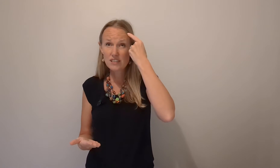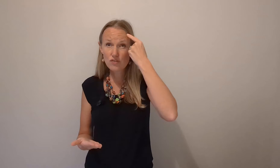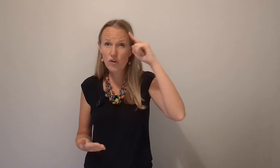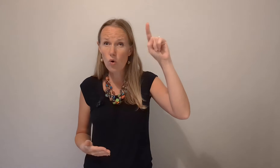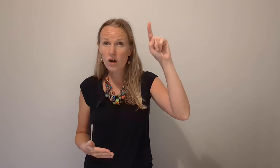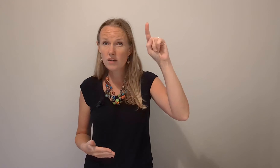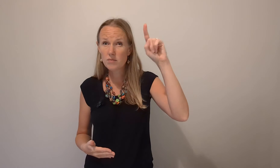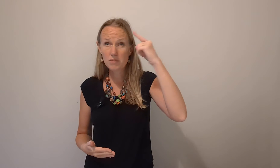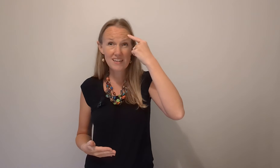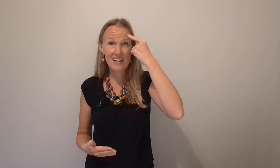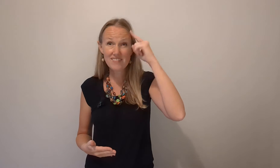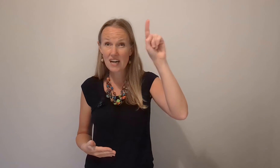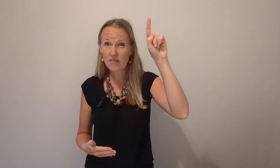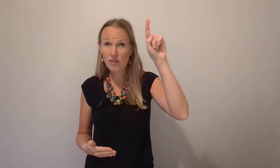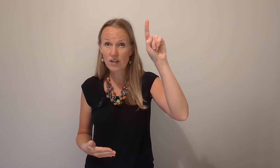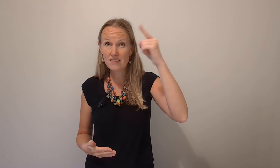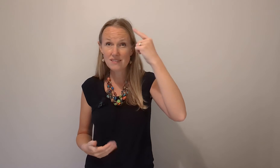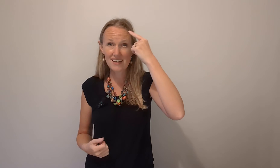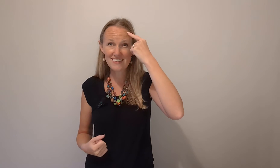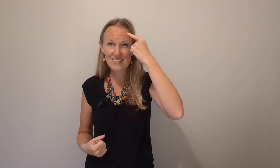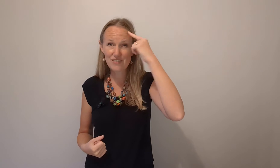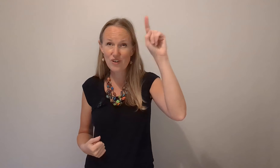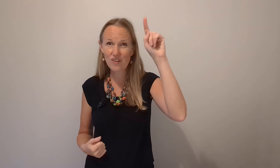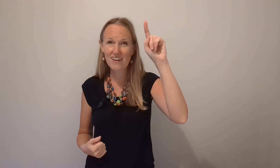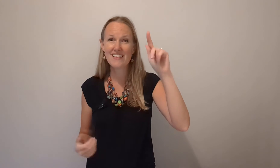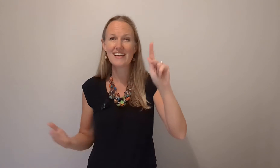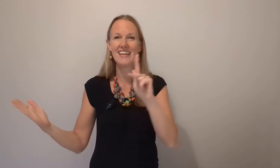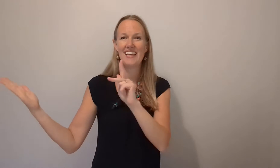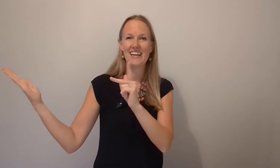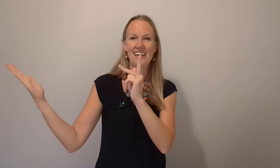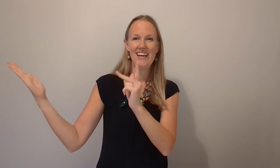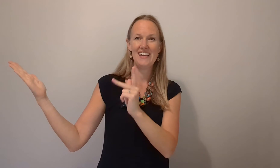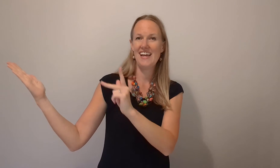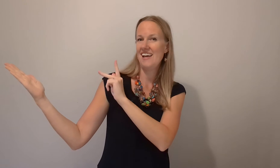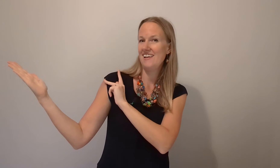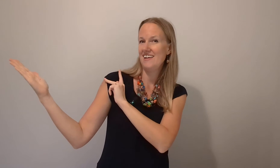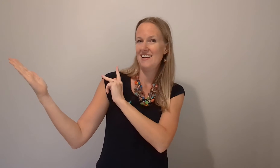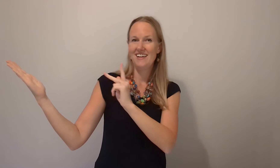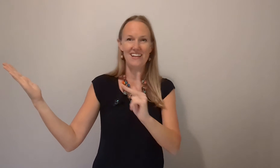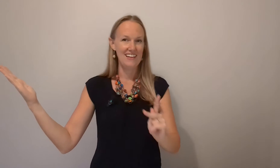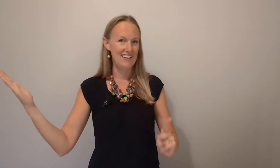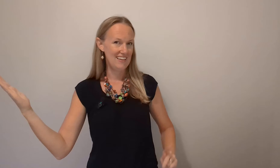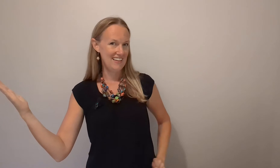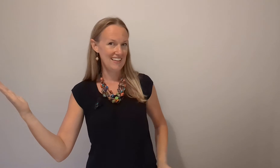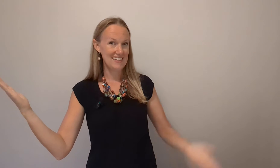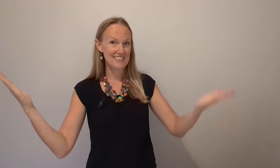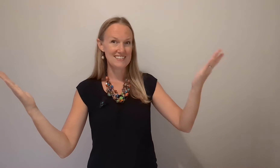is 4, but you might not have time for it. Okay, so 4, and then king. A K, like this.